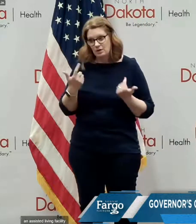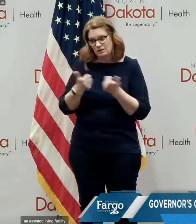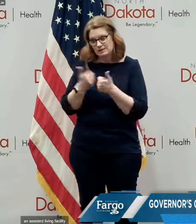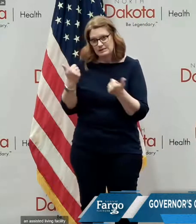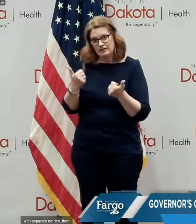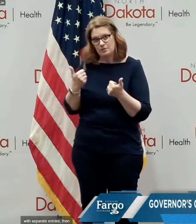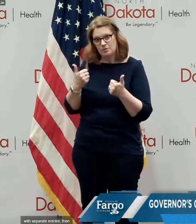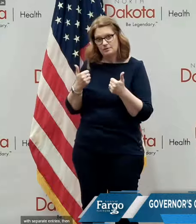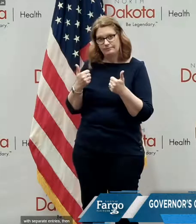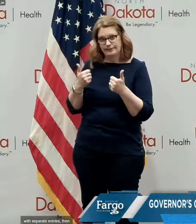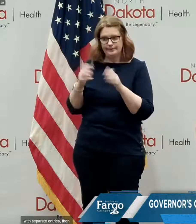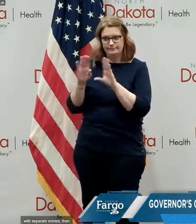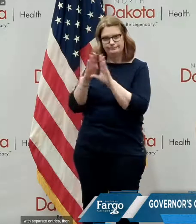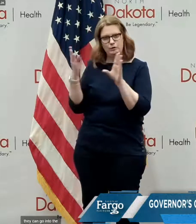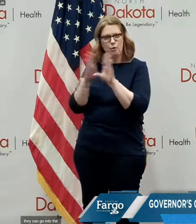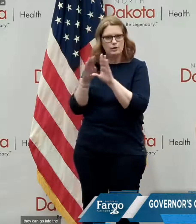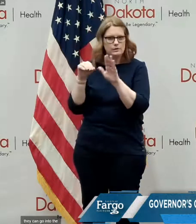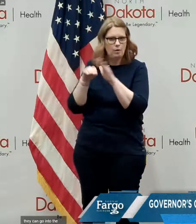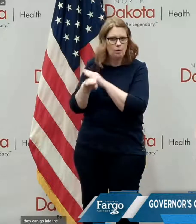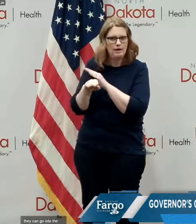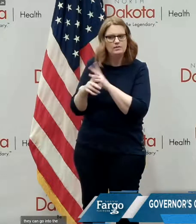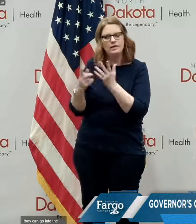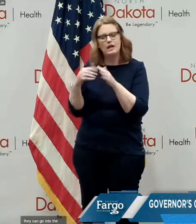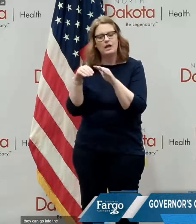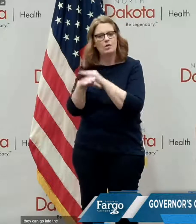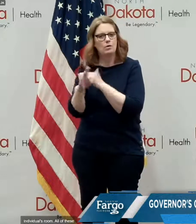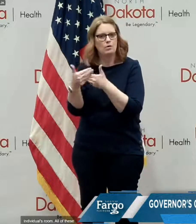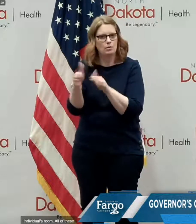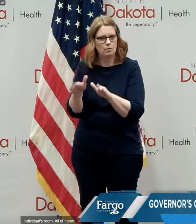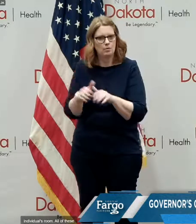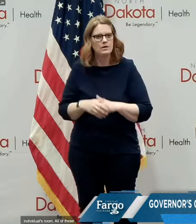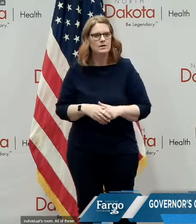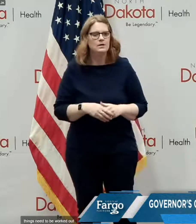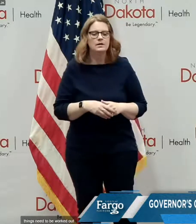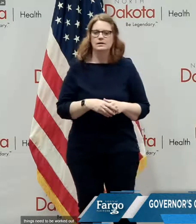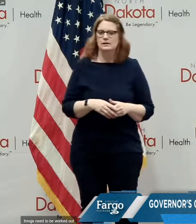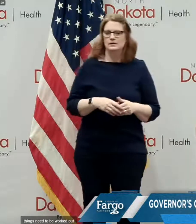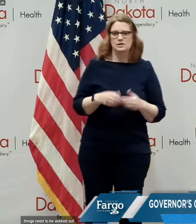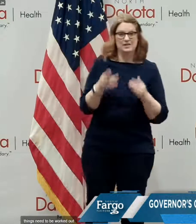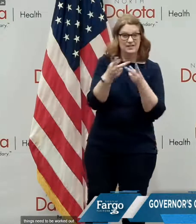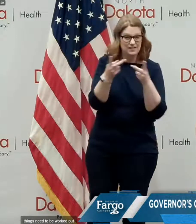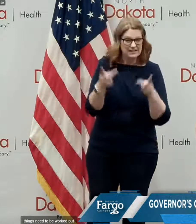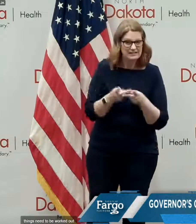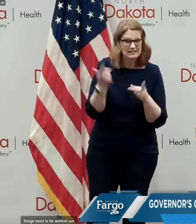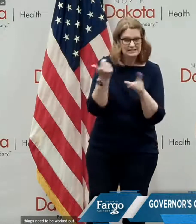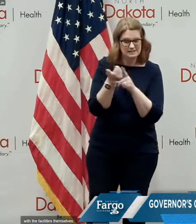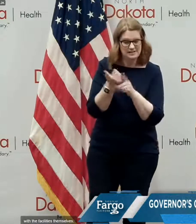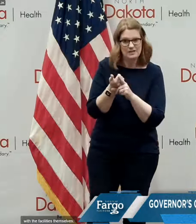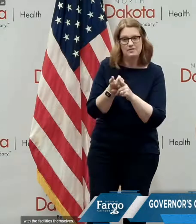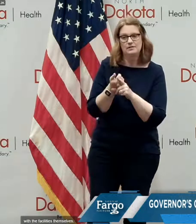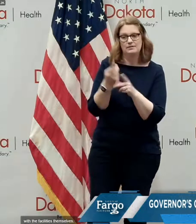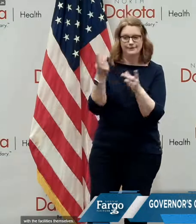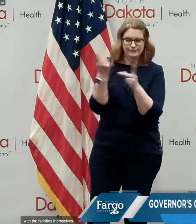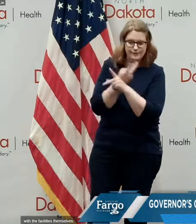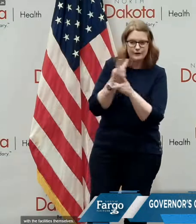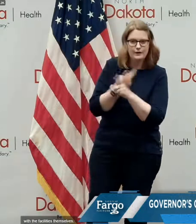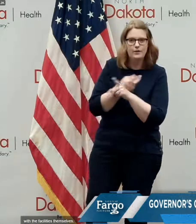into the individual's room. All of these things need to be worked out with the facilities themselves and the VP3 task